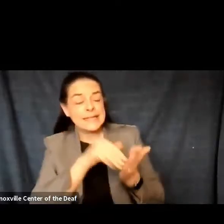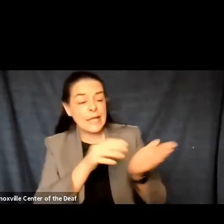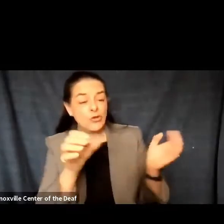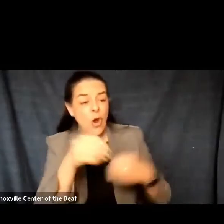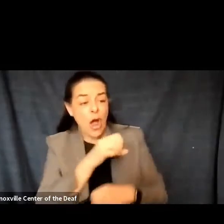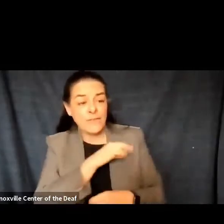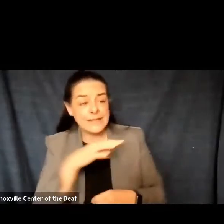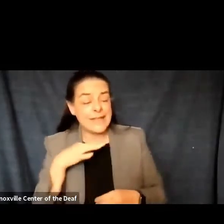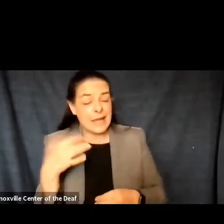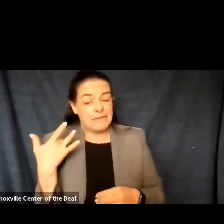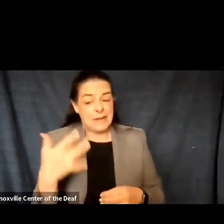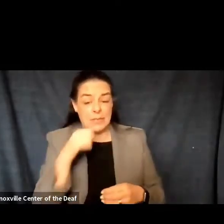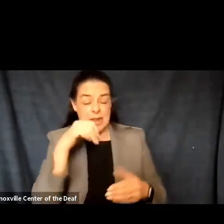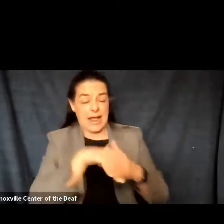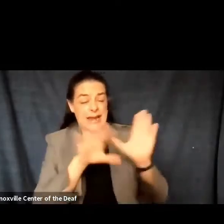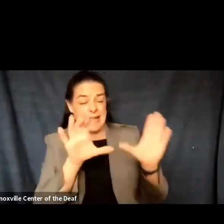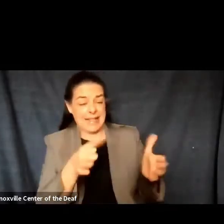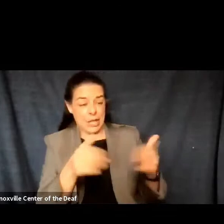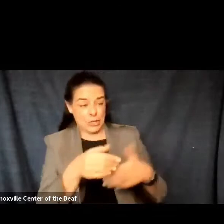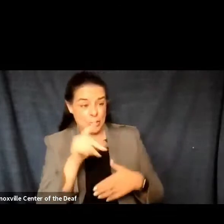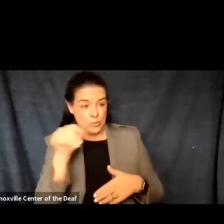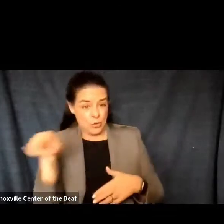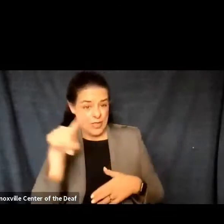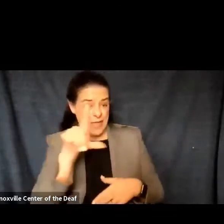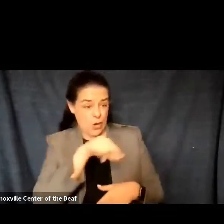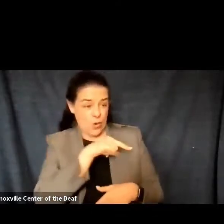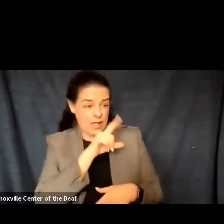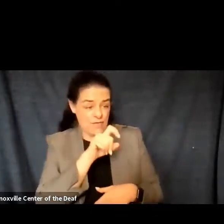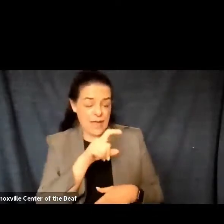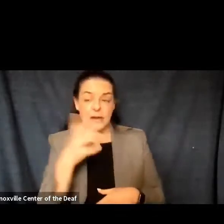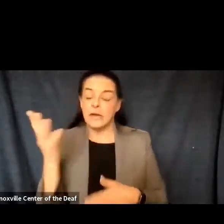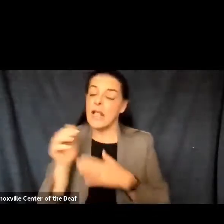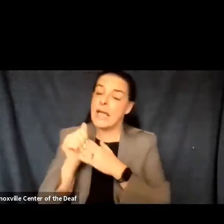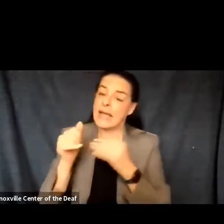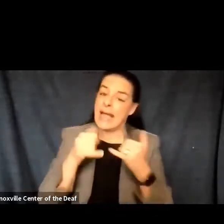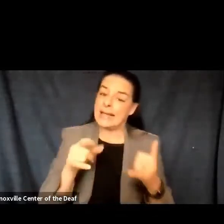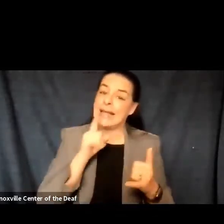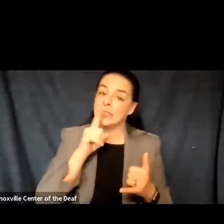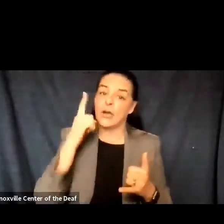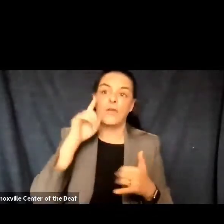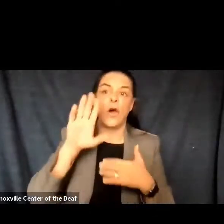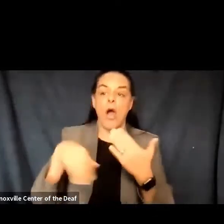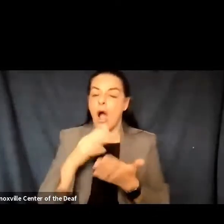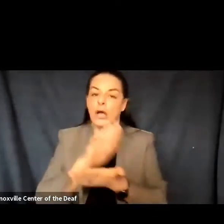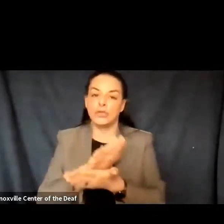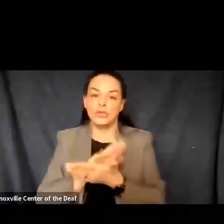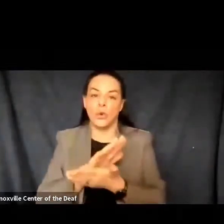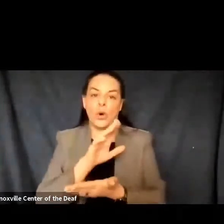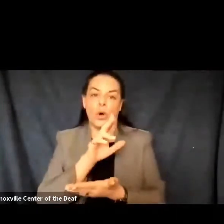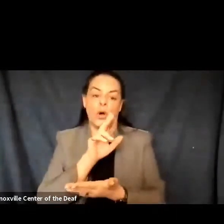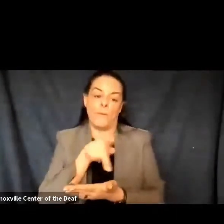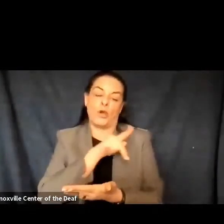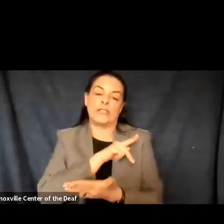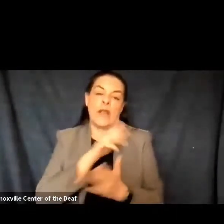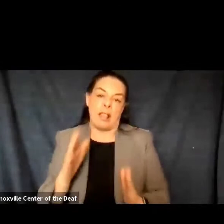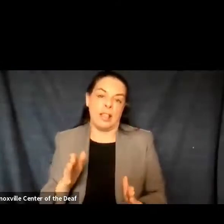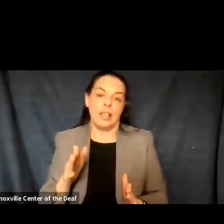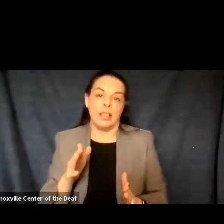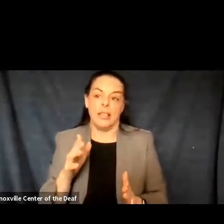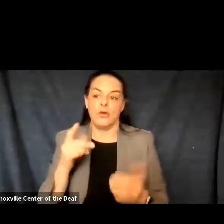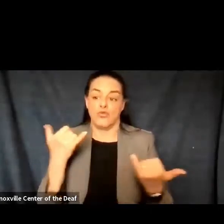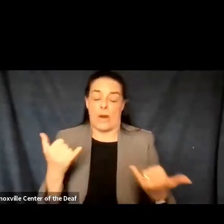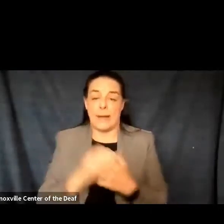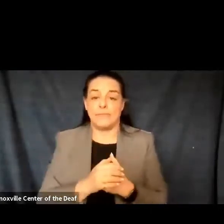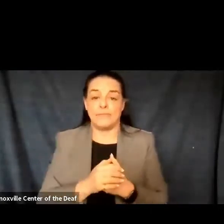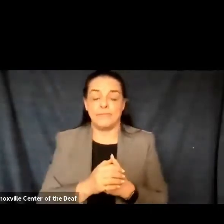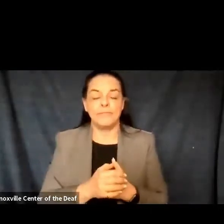spend time in the classroom qualify? Actually, the guidelines are for all school personnel at this point in time.